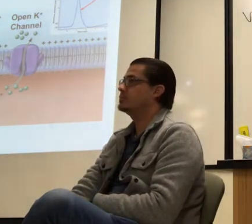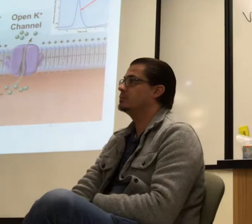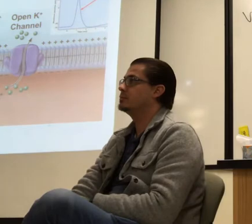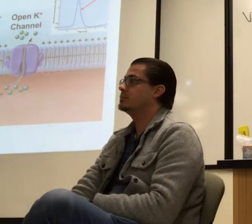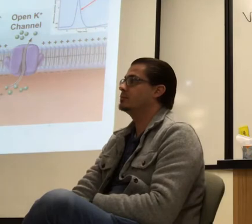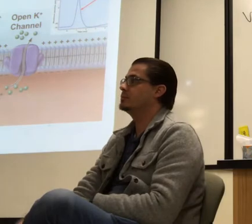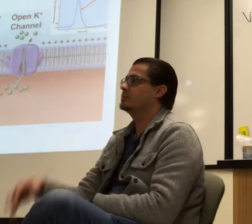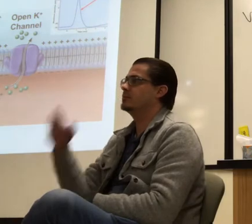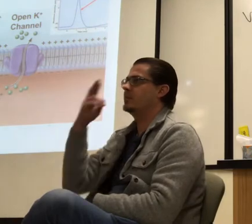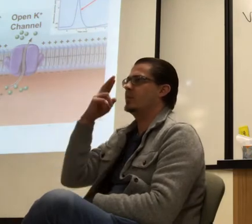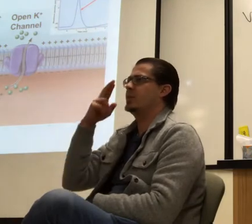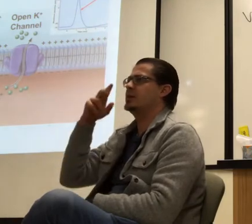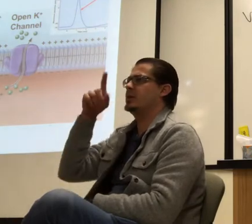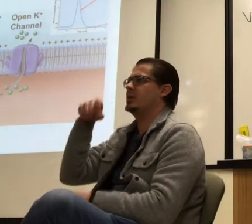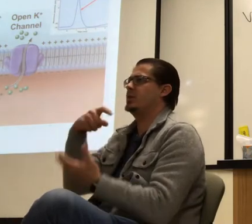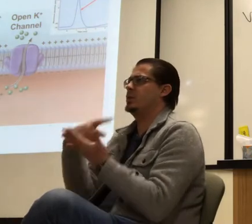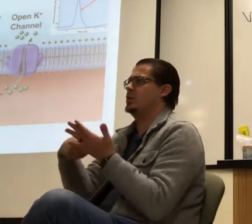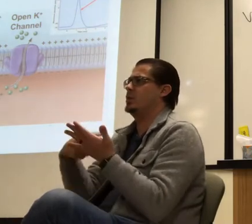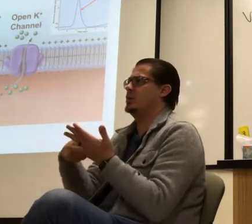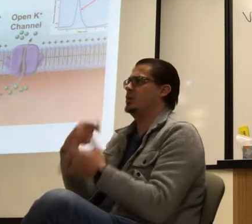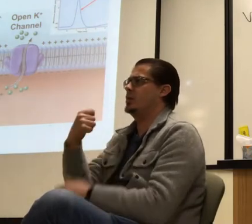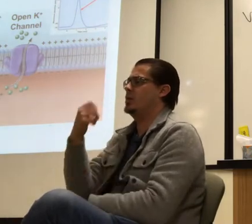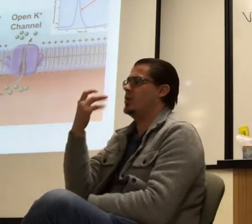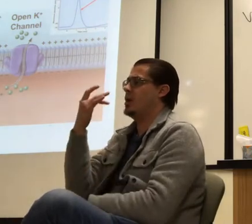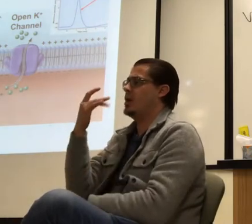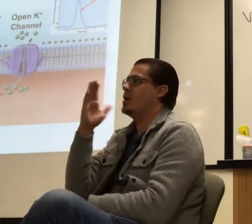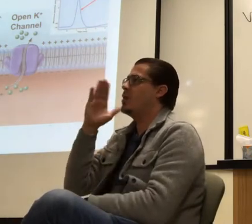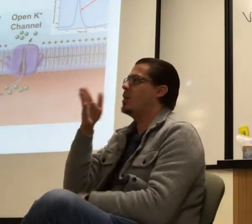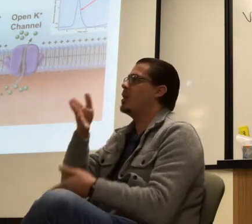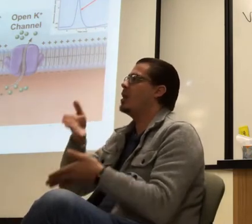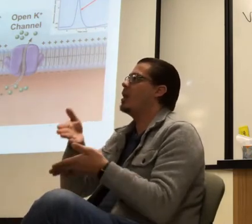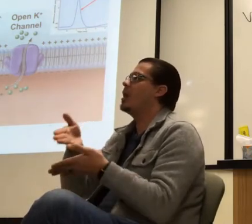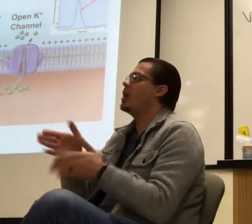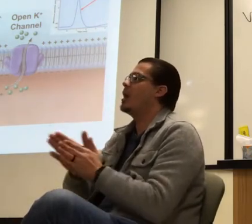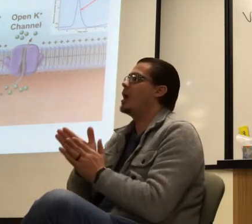The reason why we need to discuss them is, well, they're going to allow